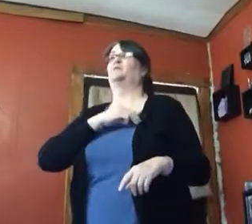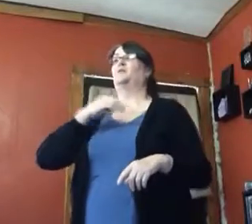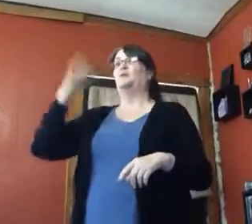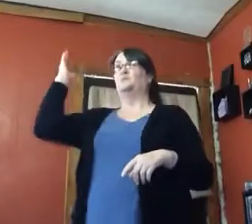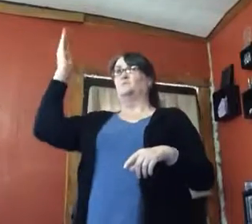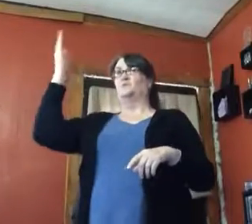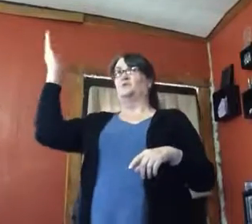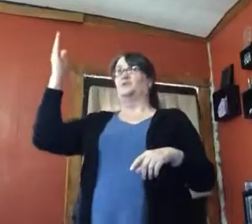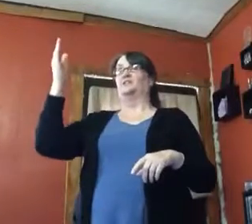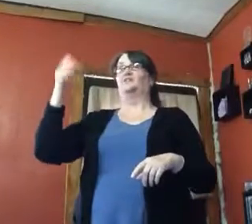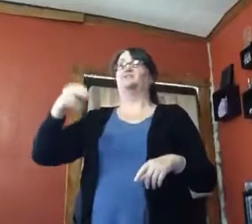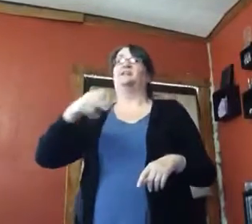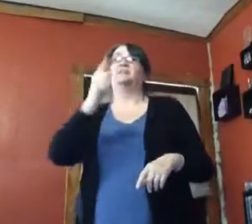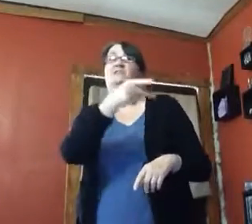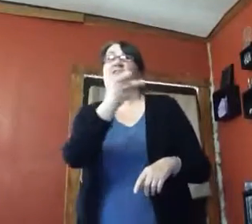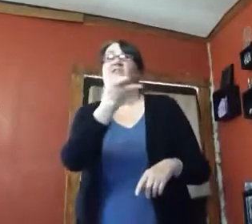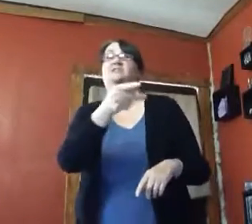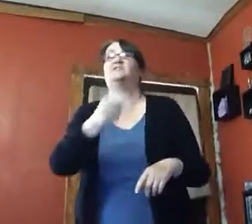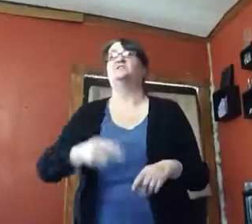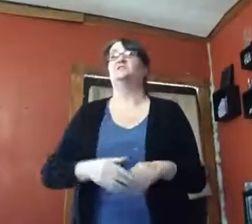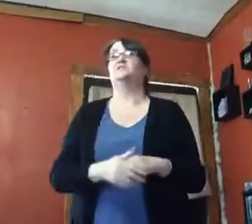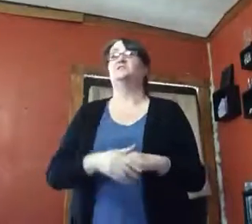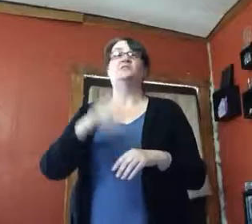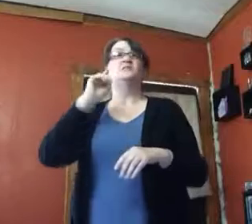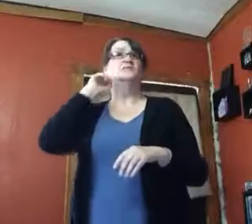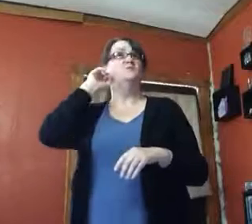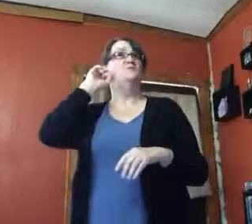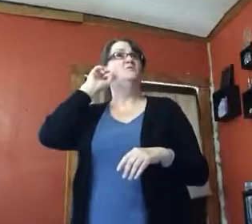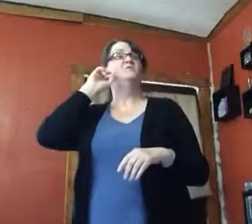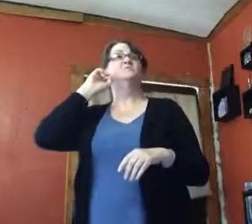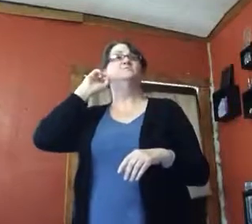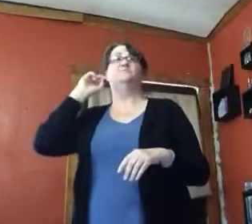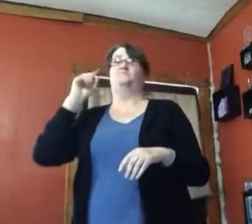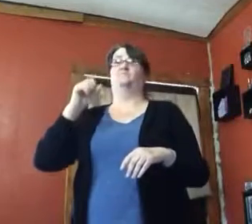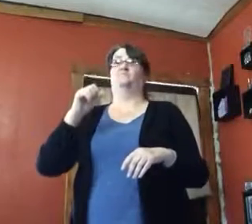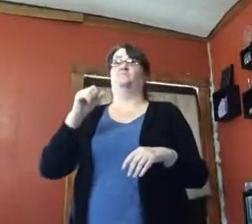By 1937, Wilson separated from the Oxford group.